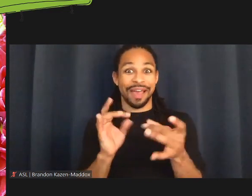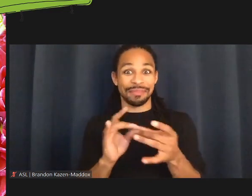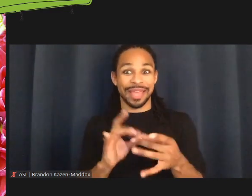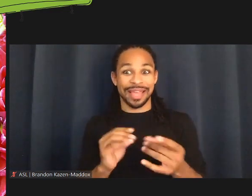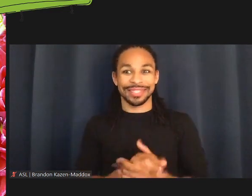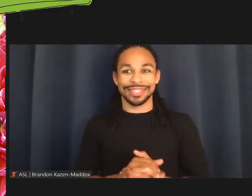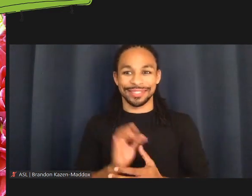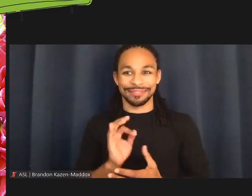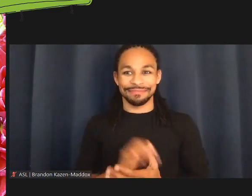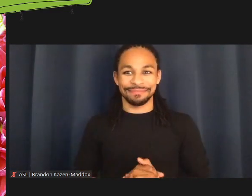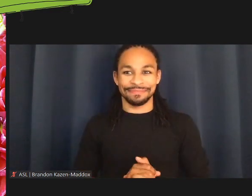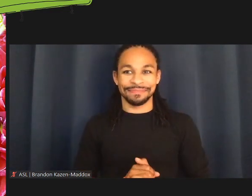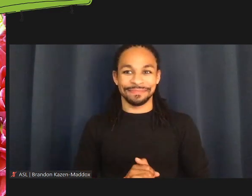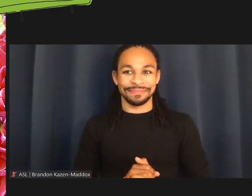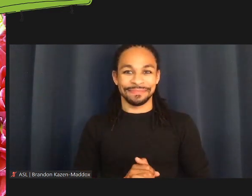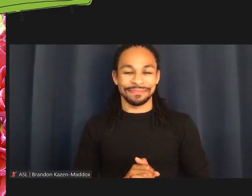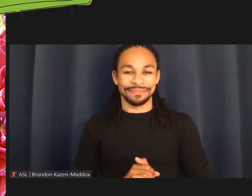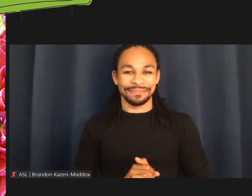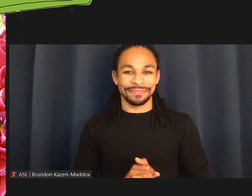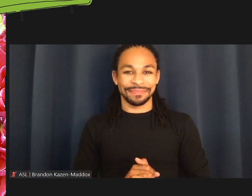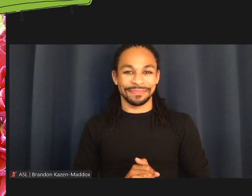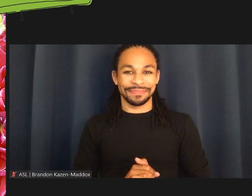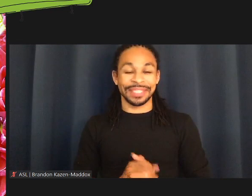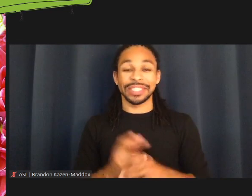right, so this is a short piece.